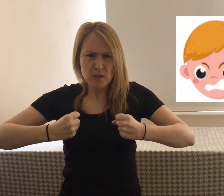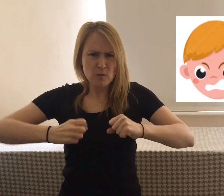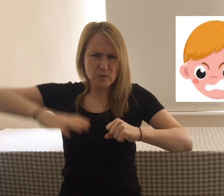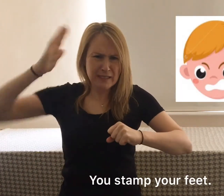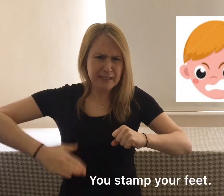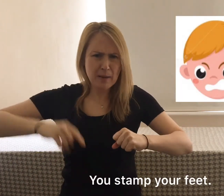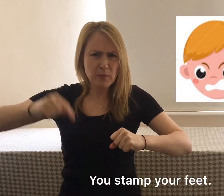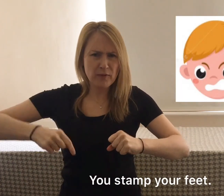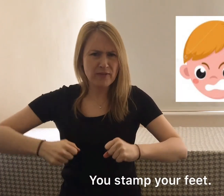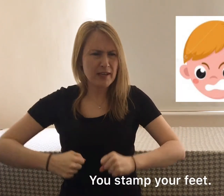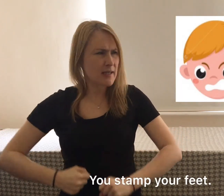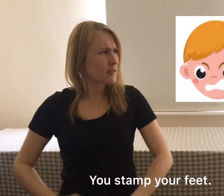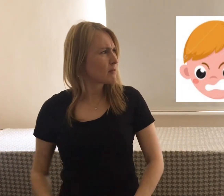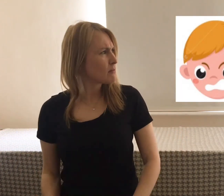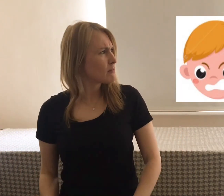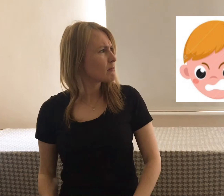you stamp your feet.